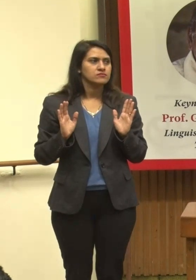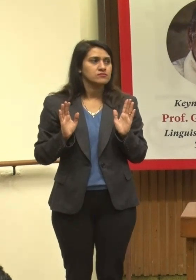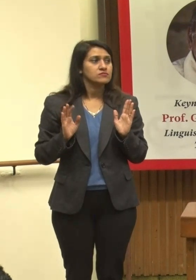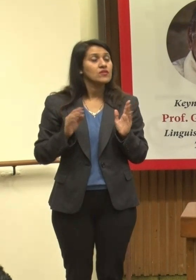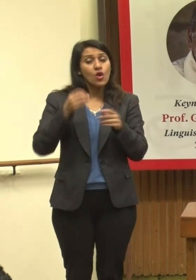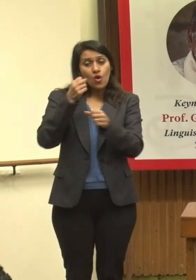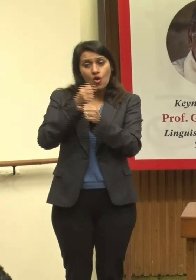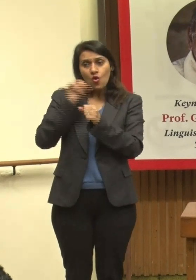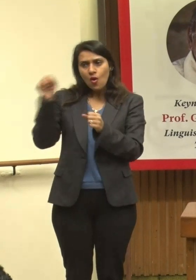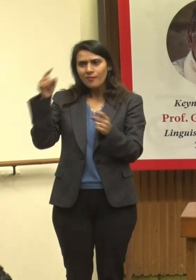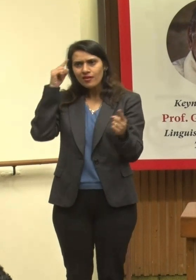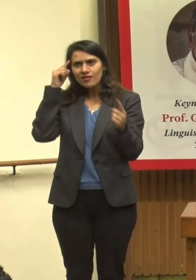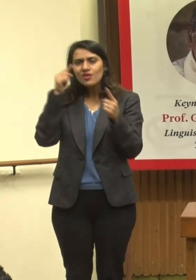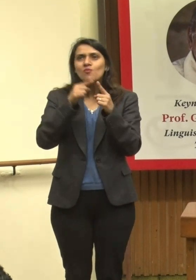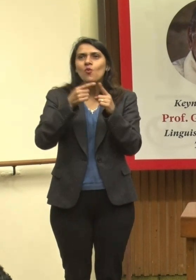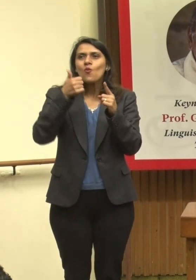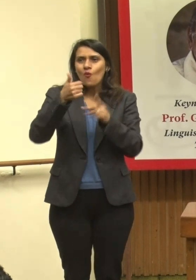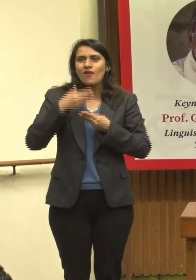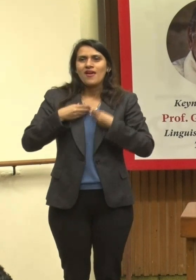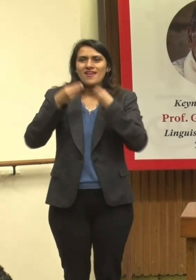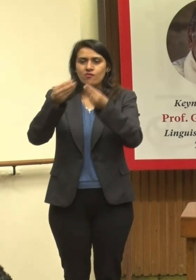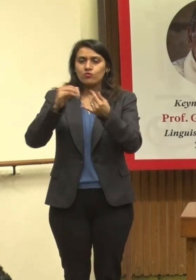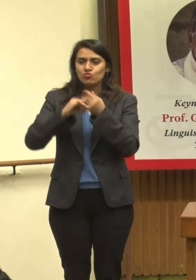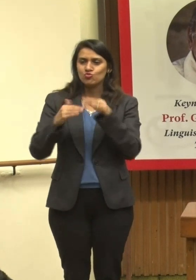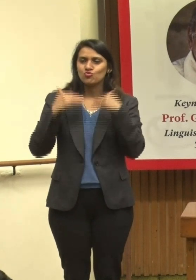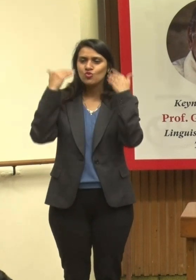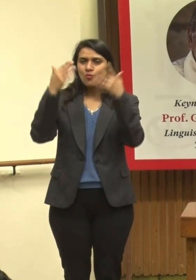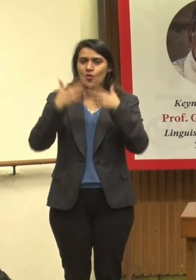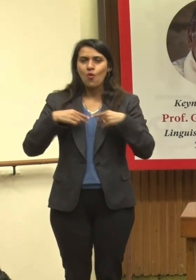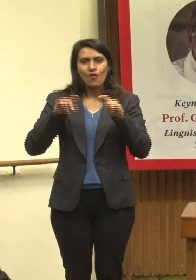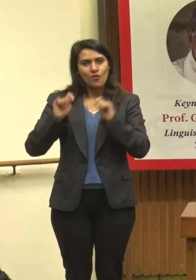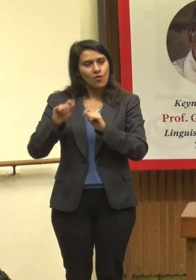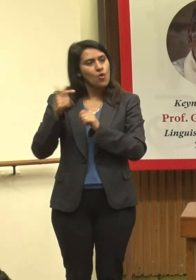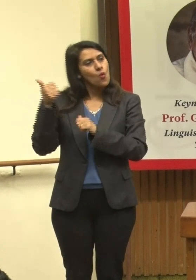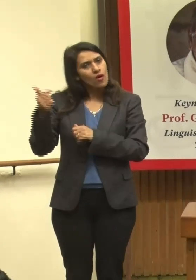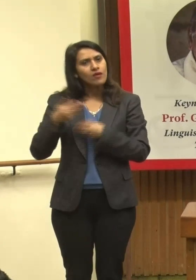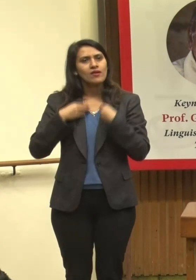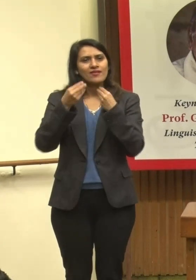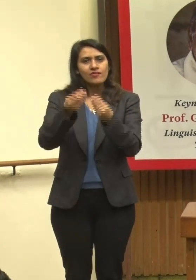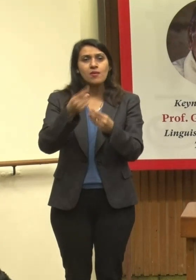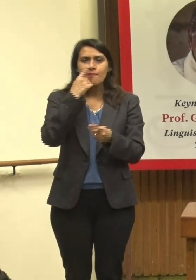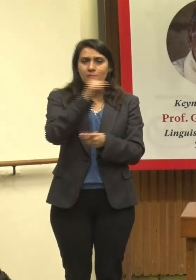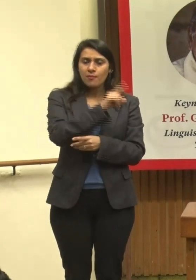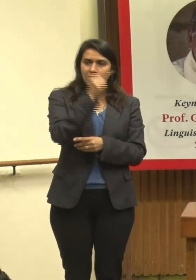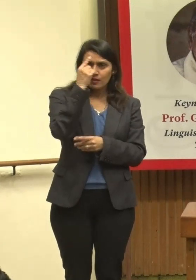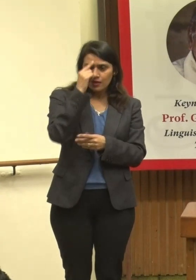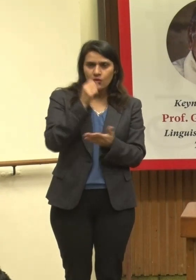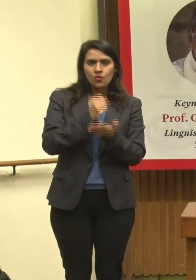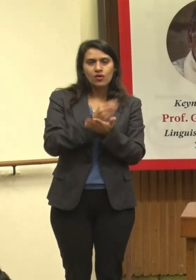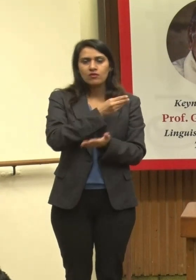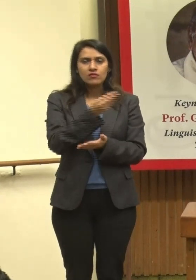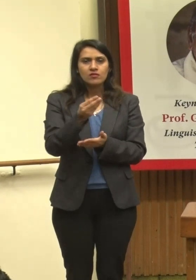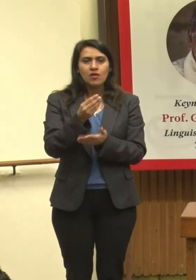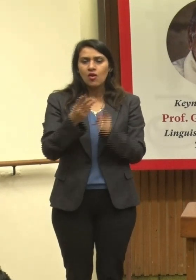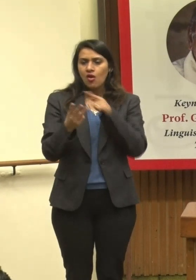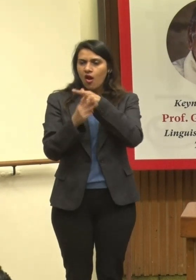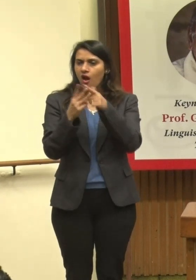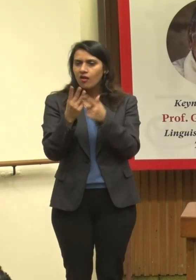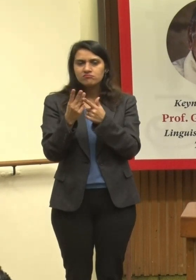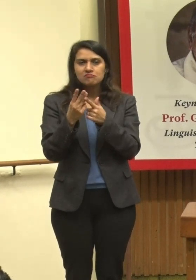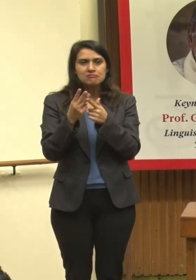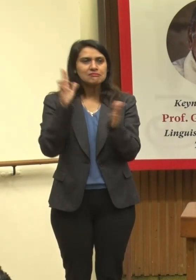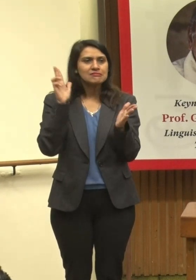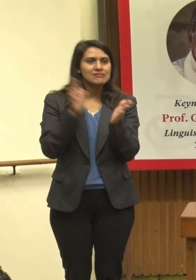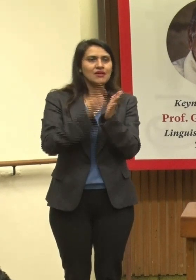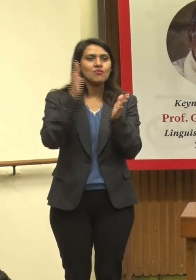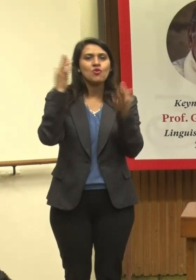of the government was good, the intention of the Supreme Court was good, the intention of parents was good. But all three had not recognized that there is a